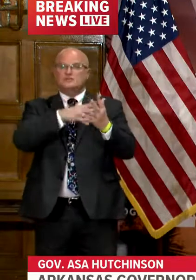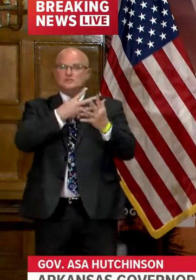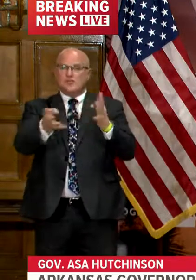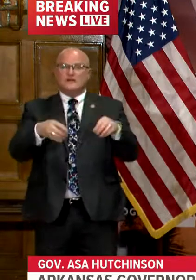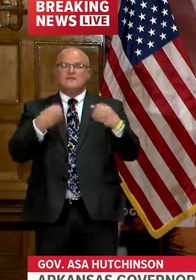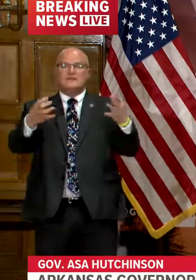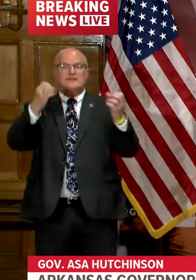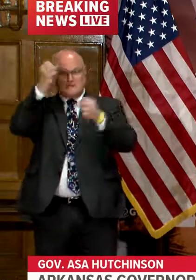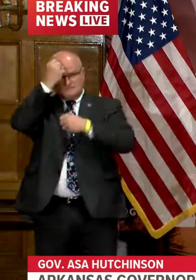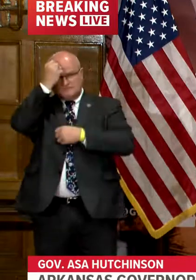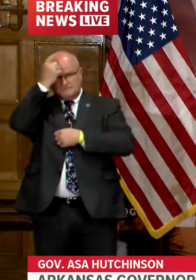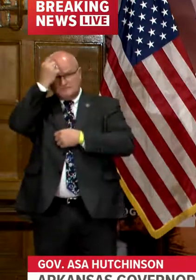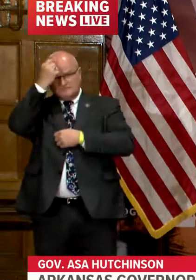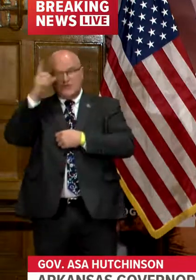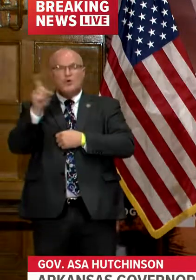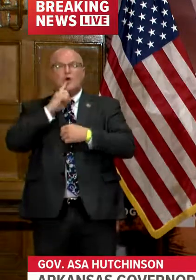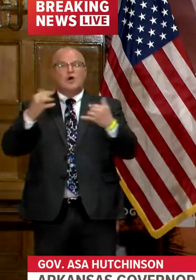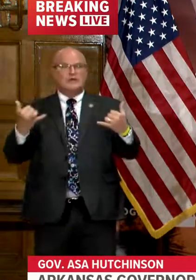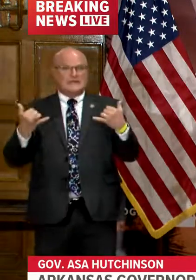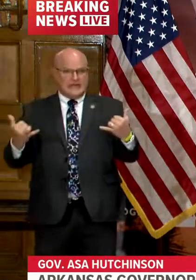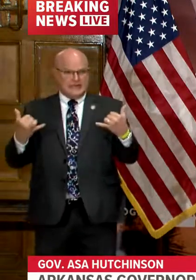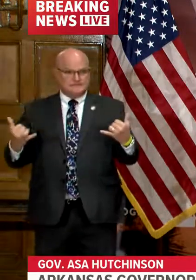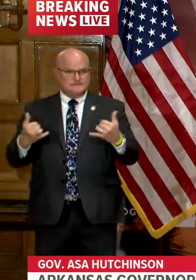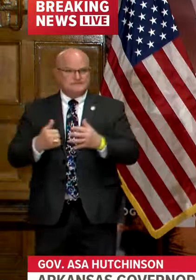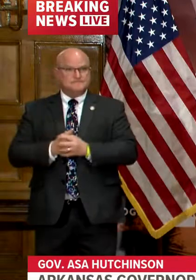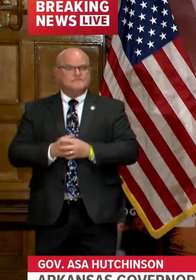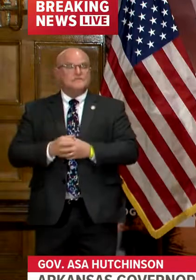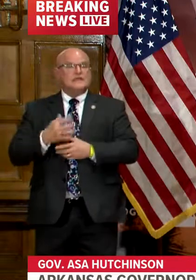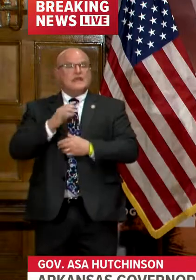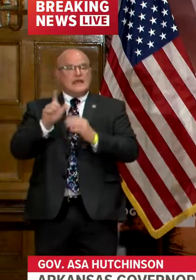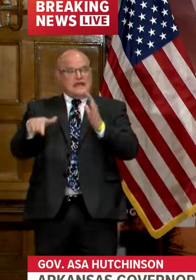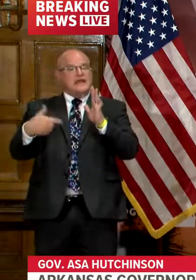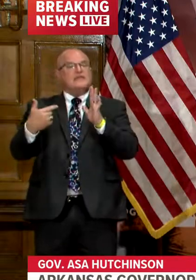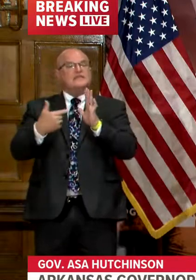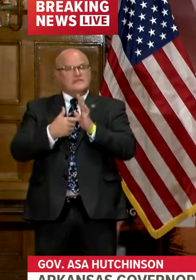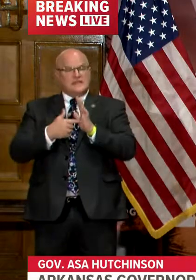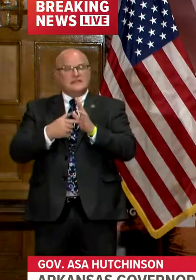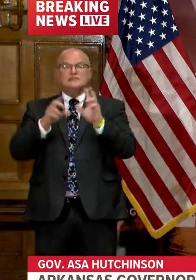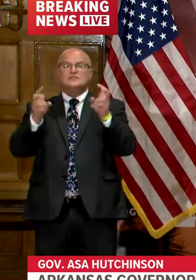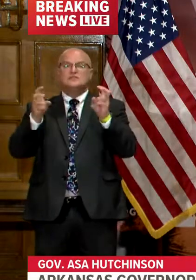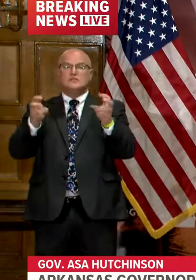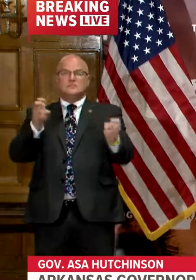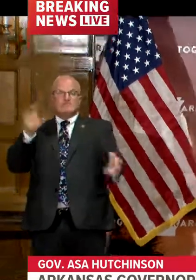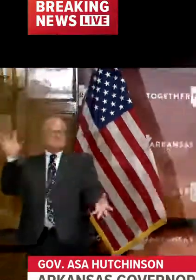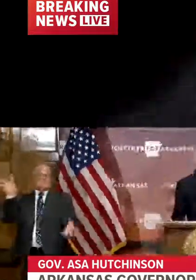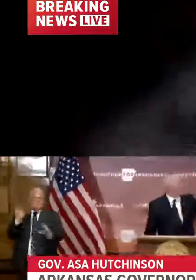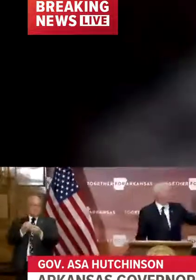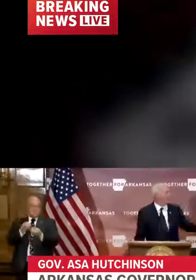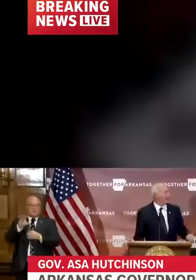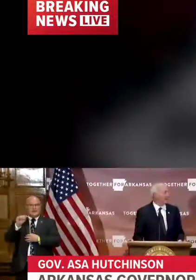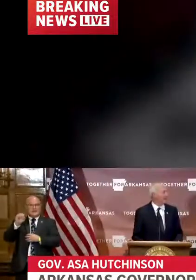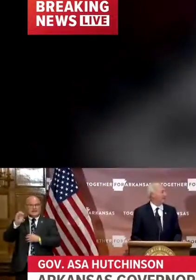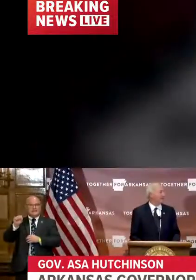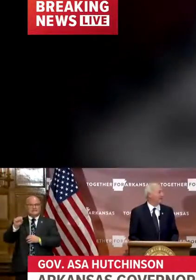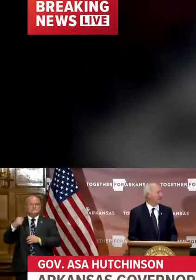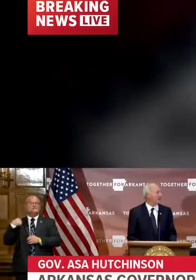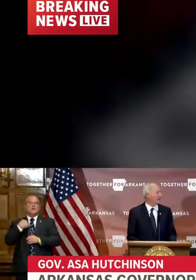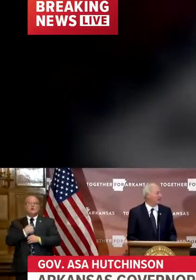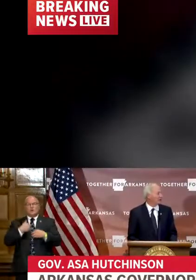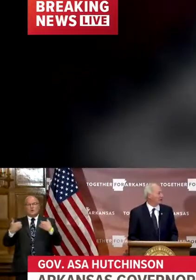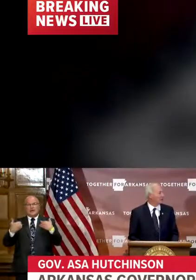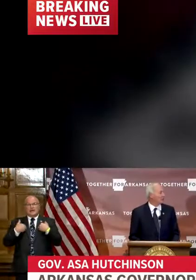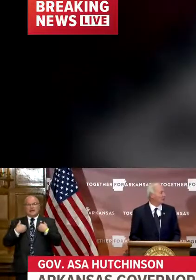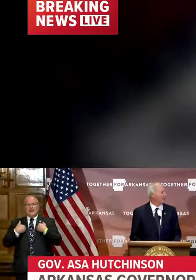give you a picture as to where we are today. And this, in terms of total cases, we have